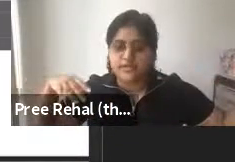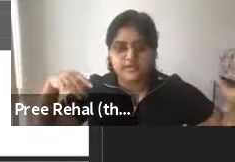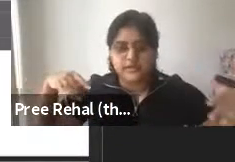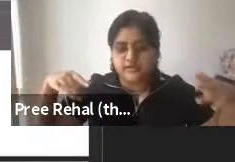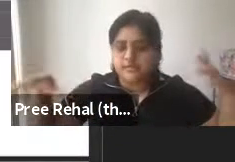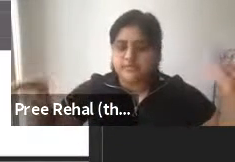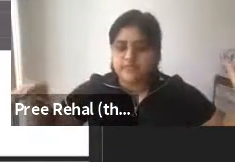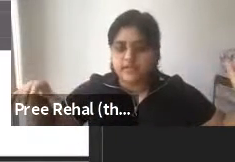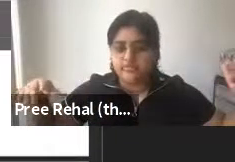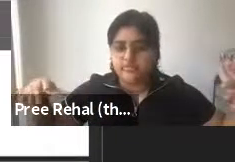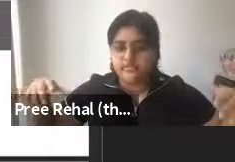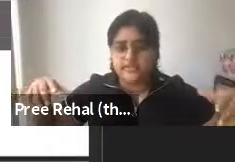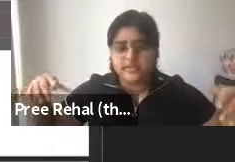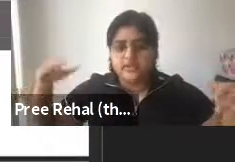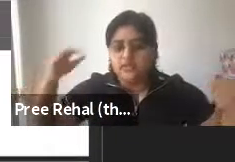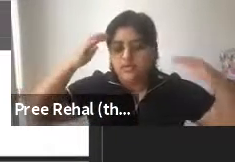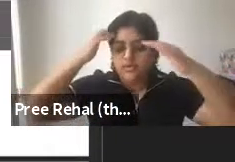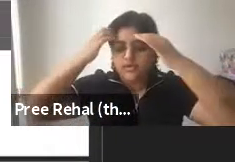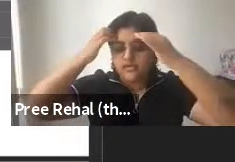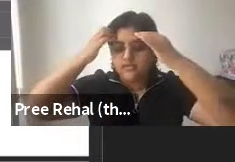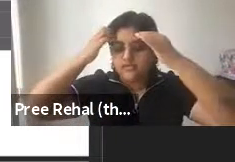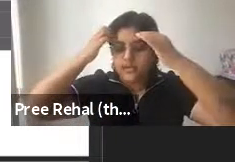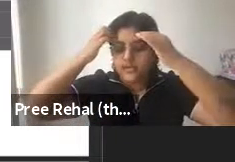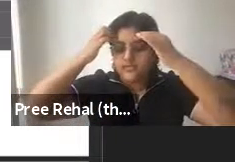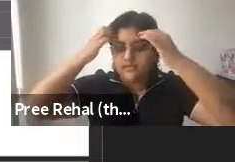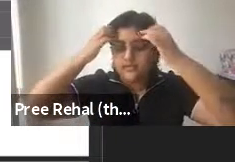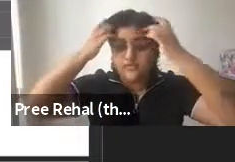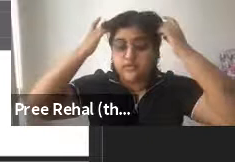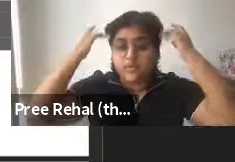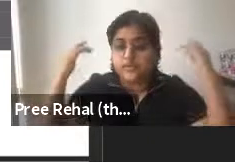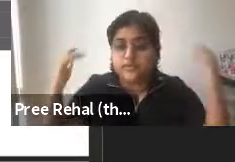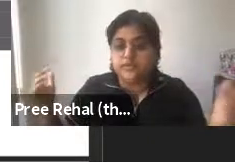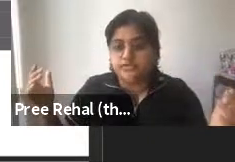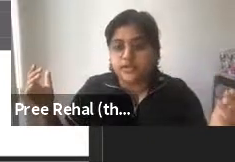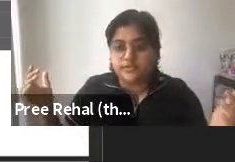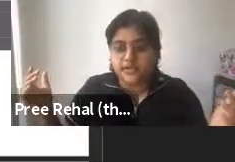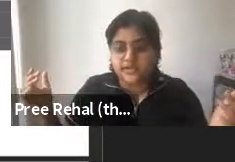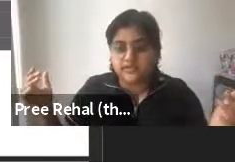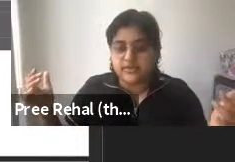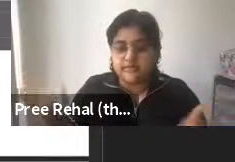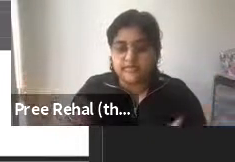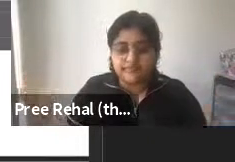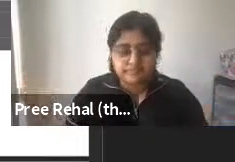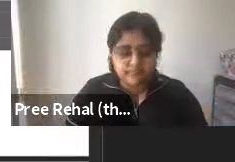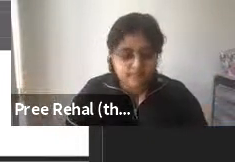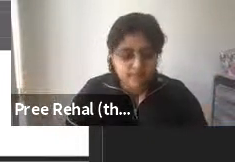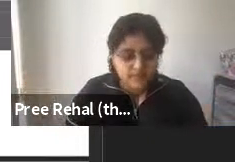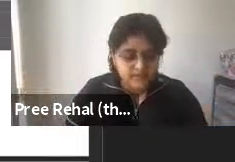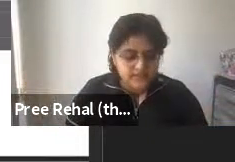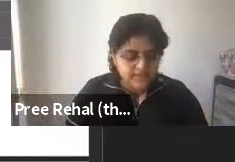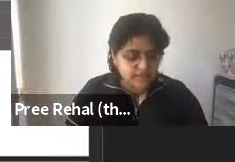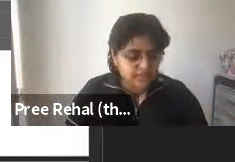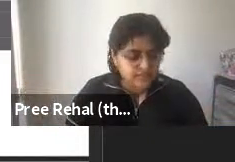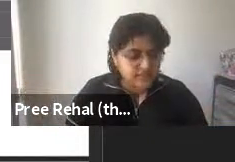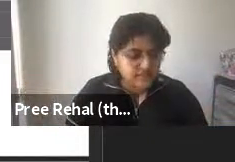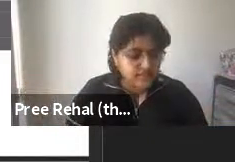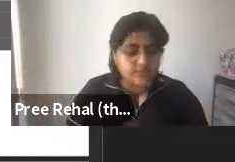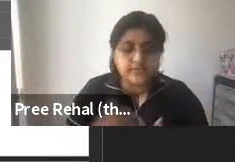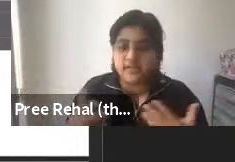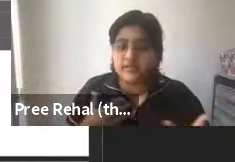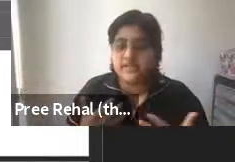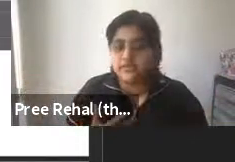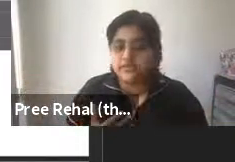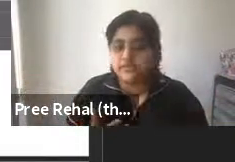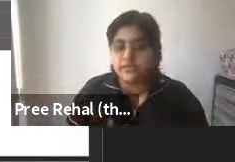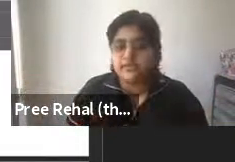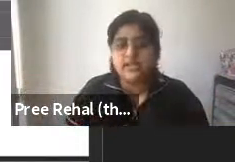or chairs in a club environment, or, you know, there's only one club in Toronto that has a ramp as a disabled person. That's